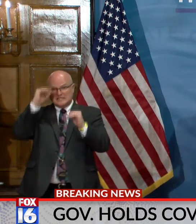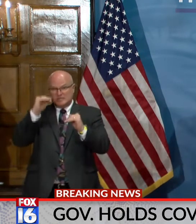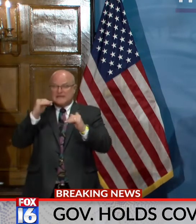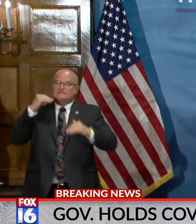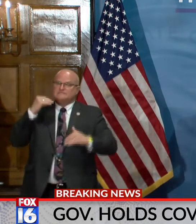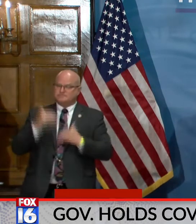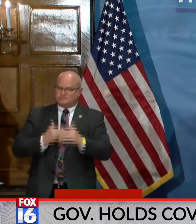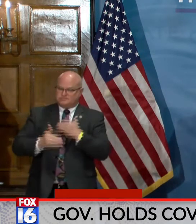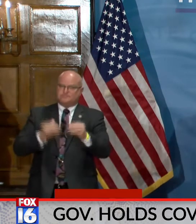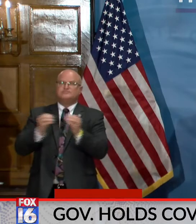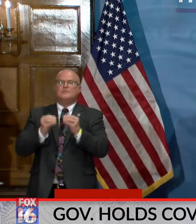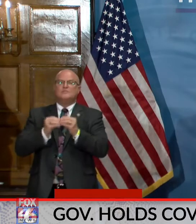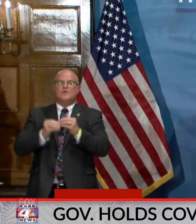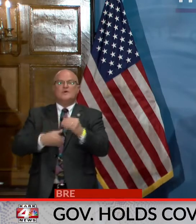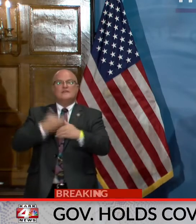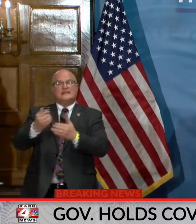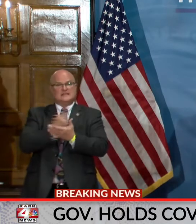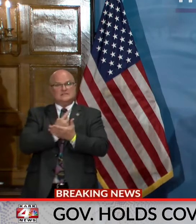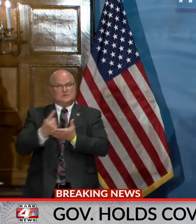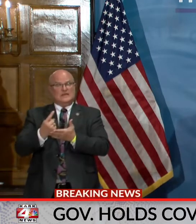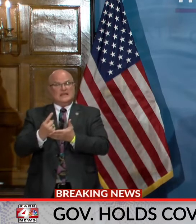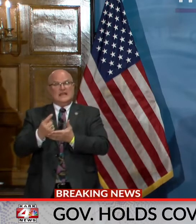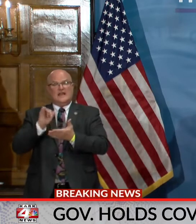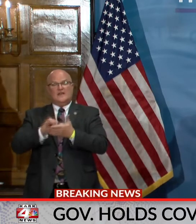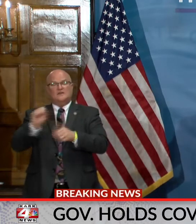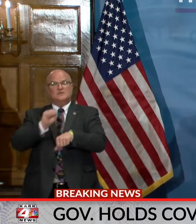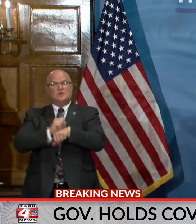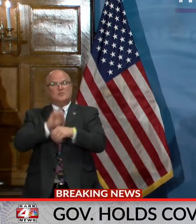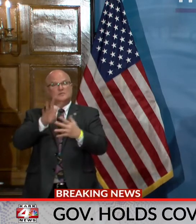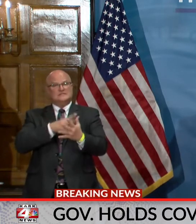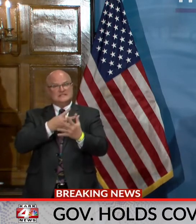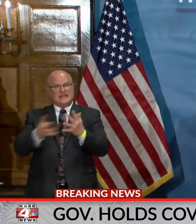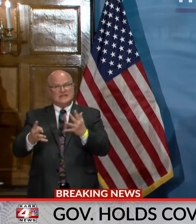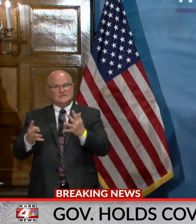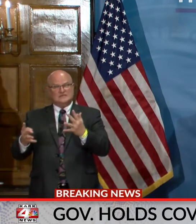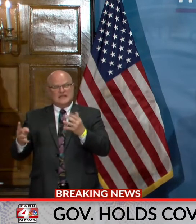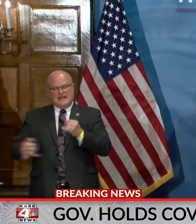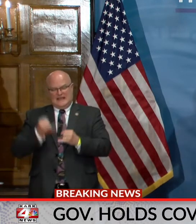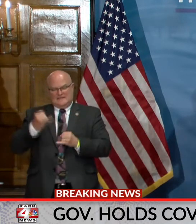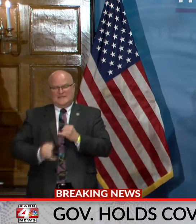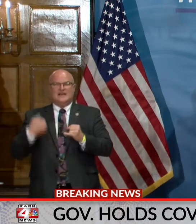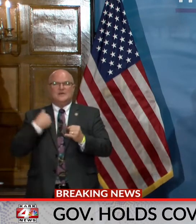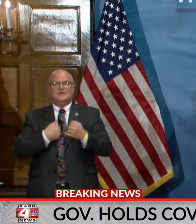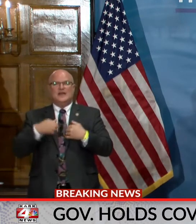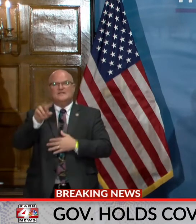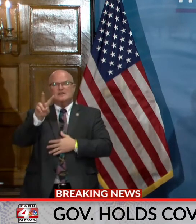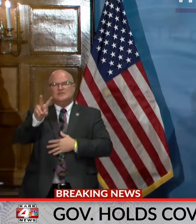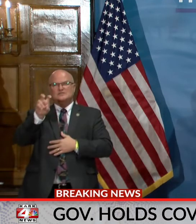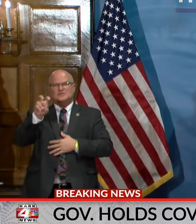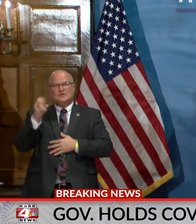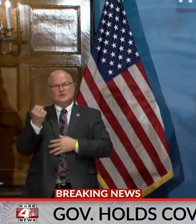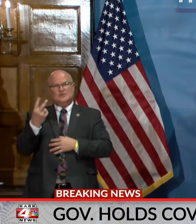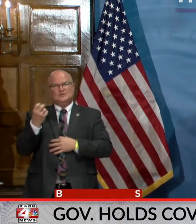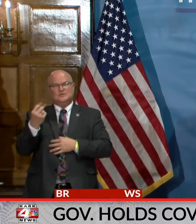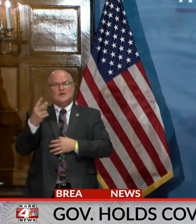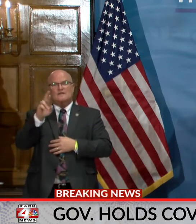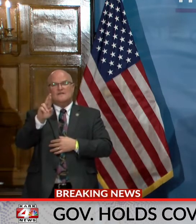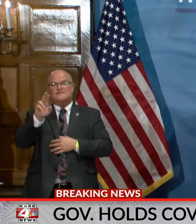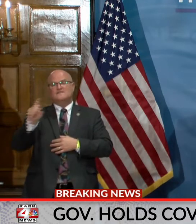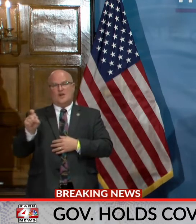actually over the next week as those appointments are scheduled. And then finally, We have 212 pharmacies,